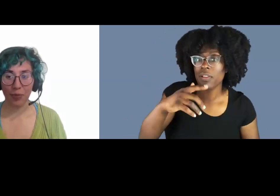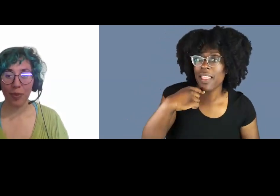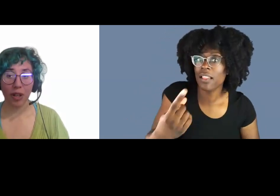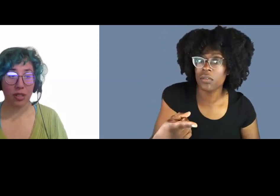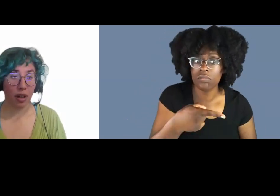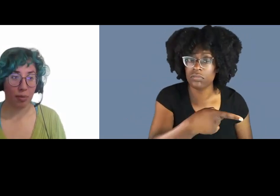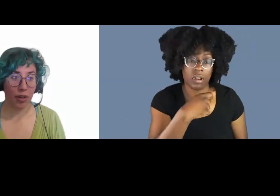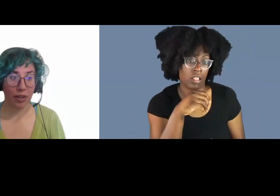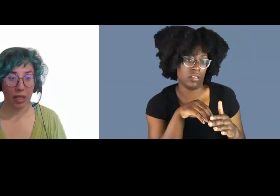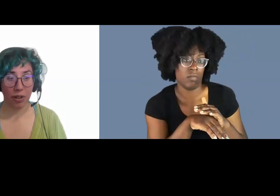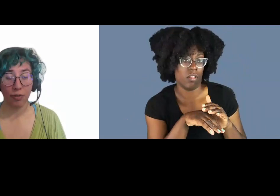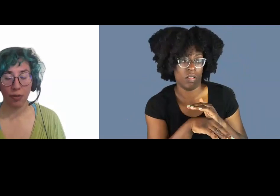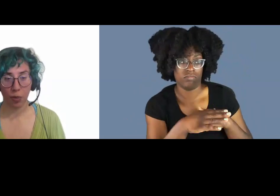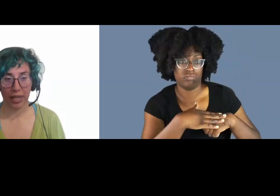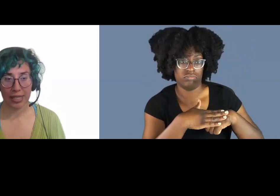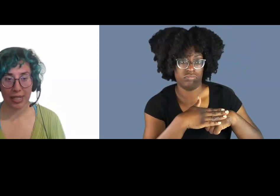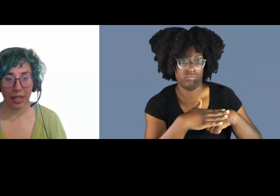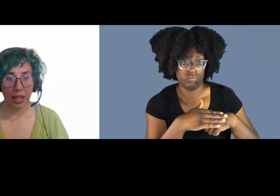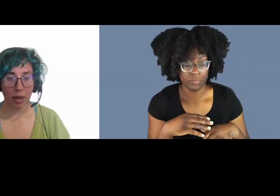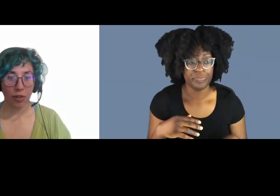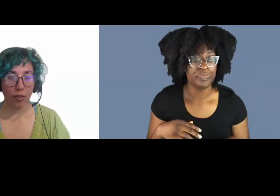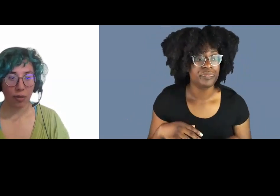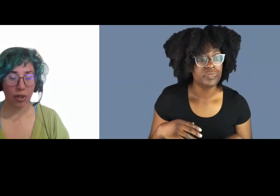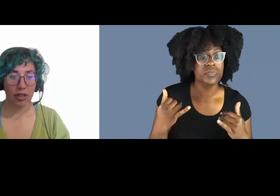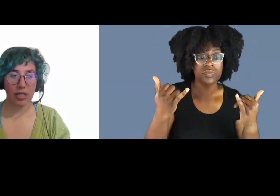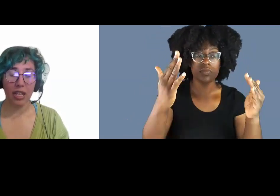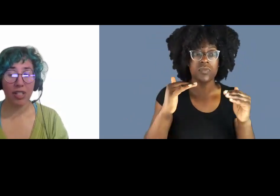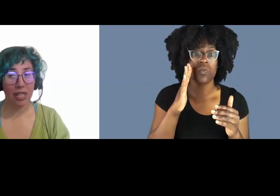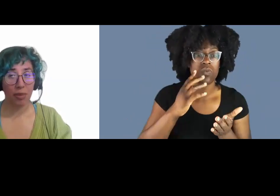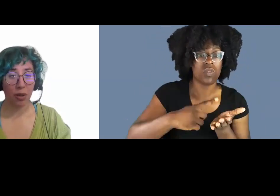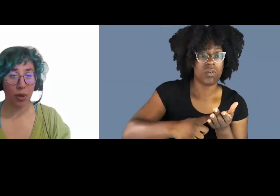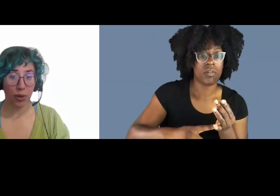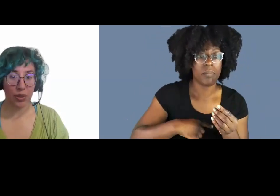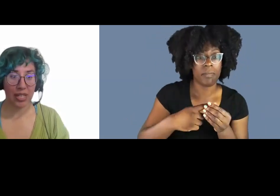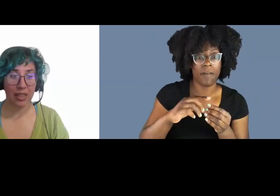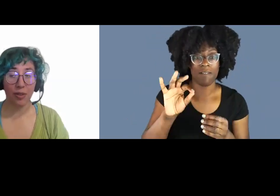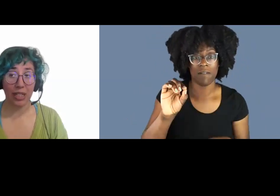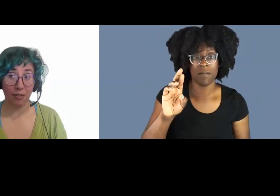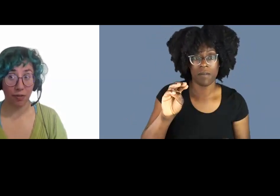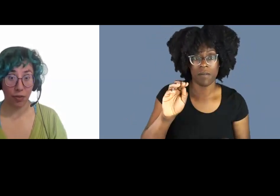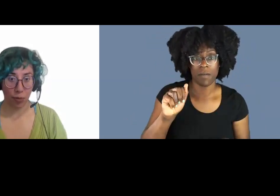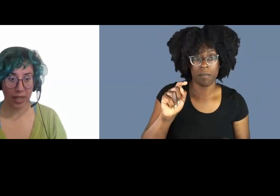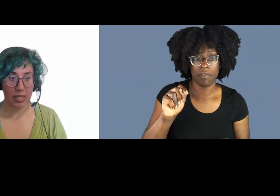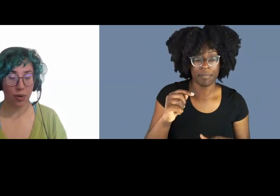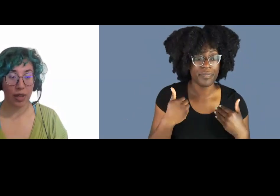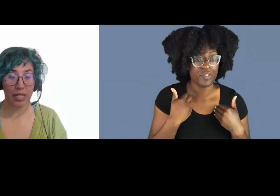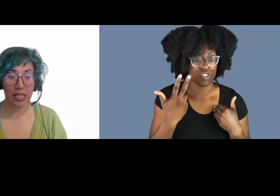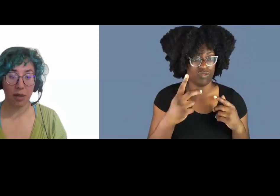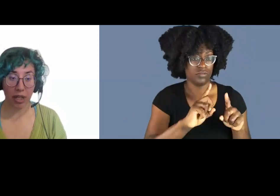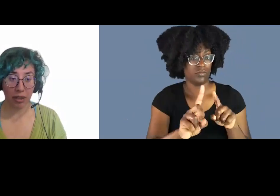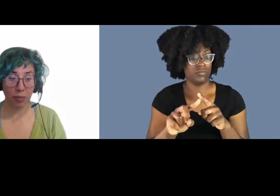So we're going to talk about the email formats. Emails can be composed in 3 different formats.